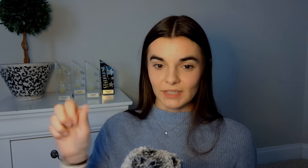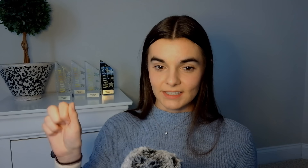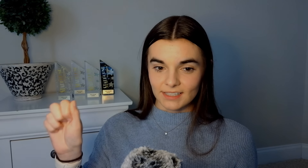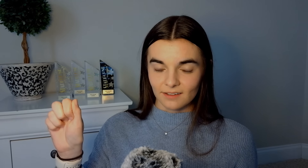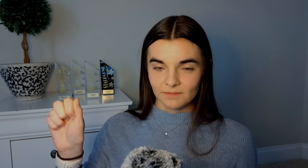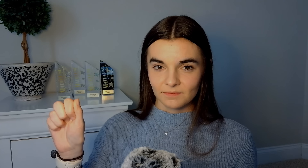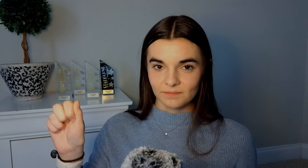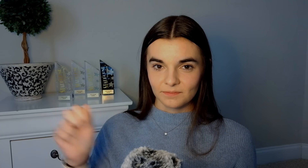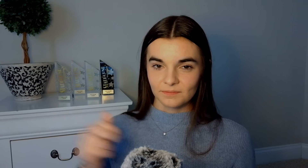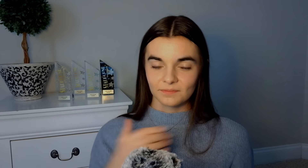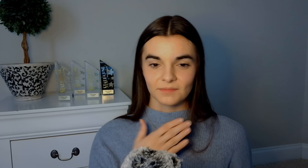pizza.